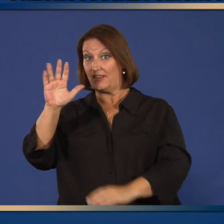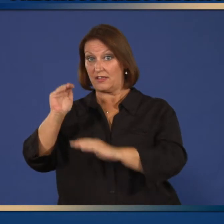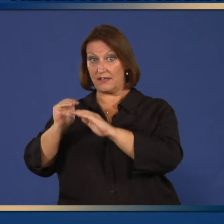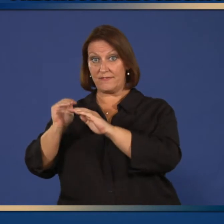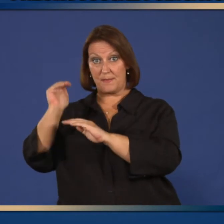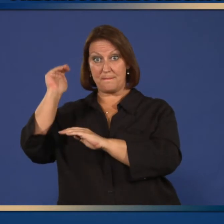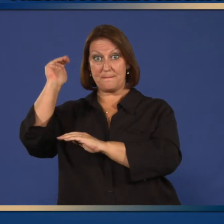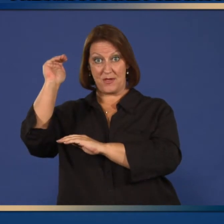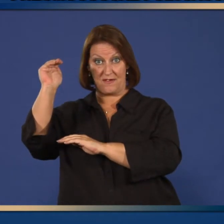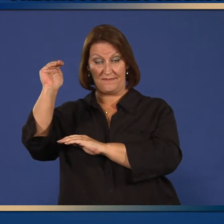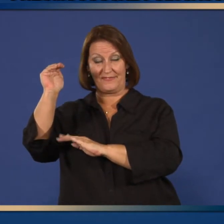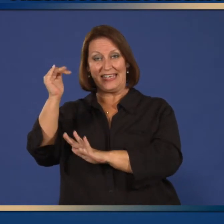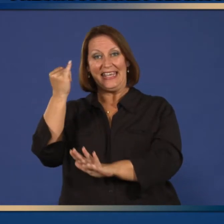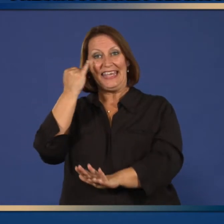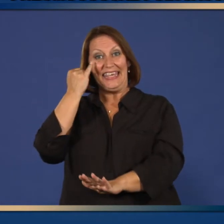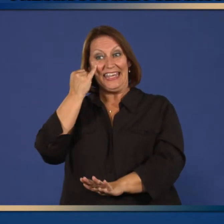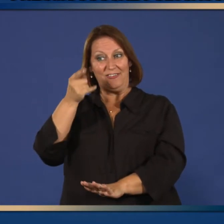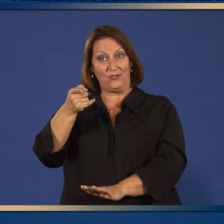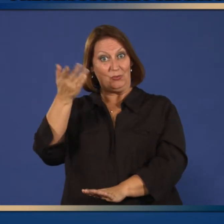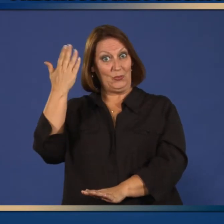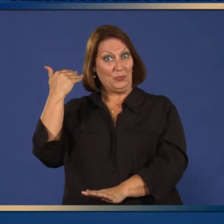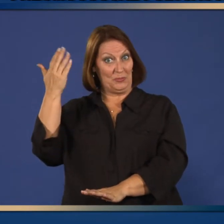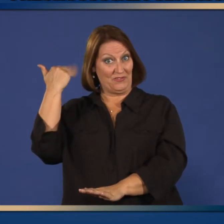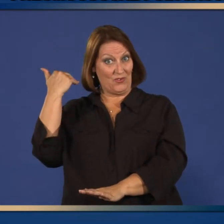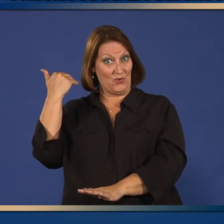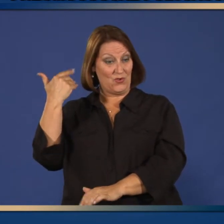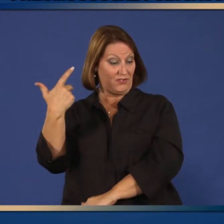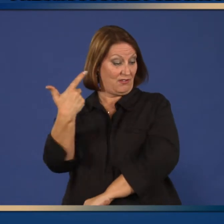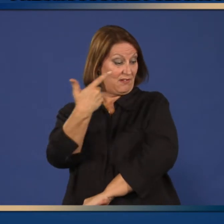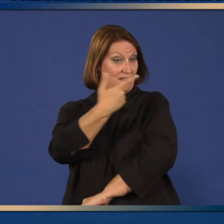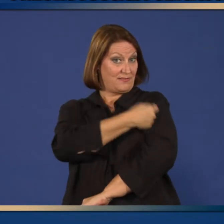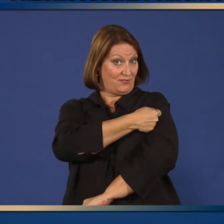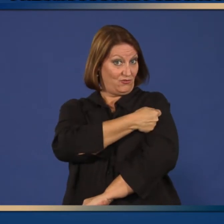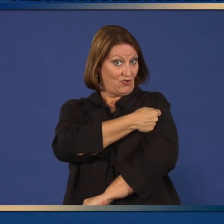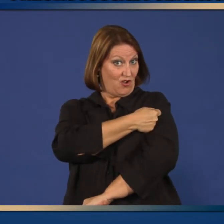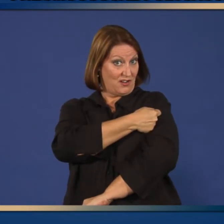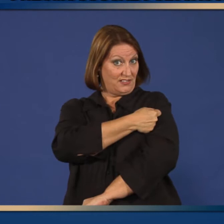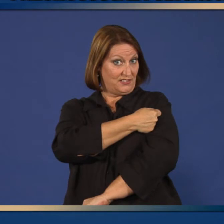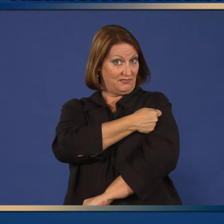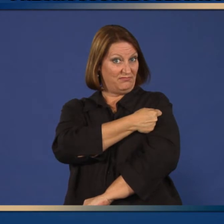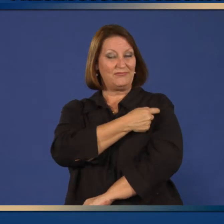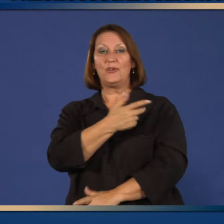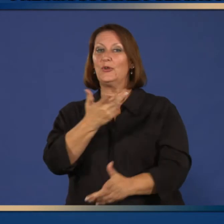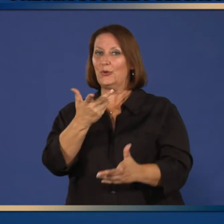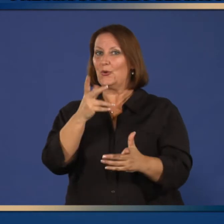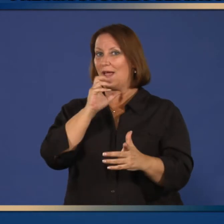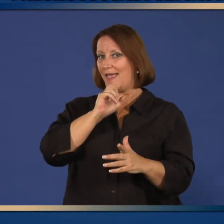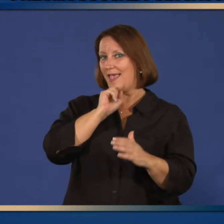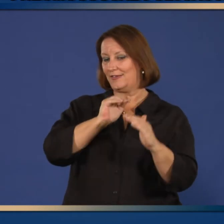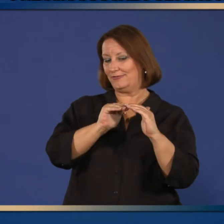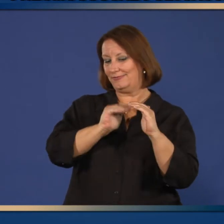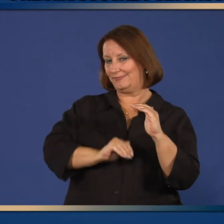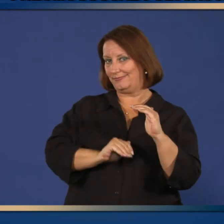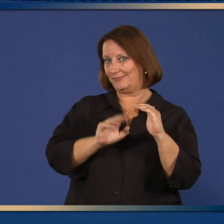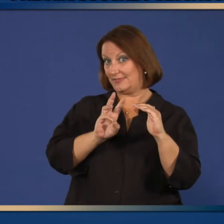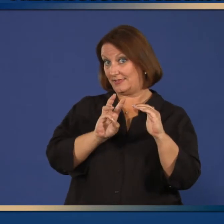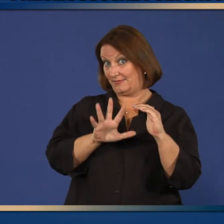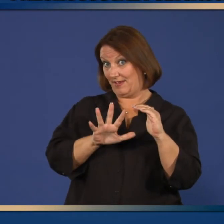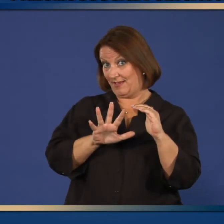people 65 years and older who got their first dose when they were younger